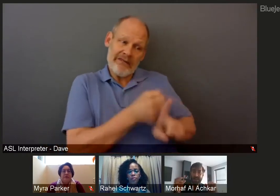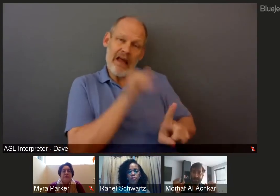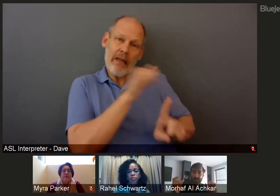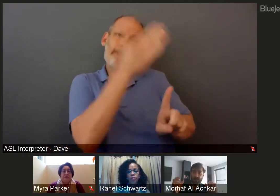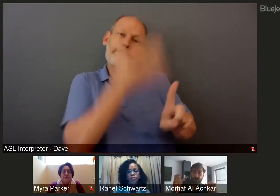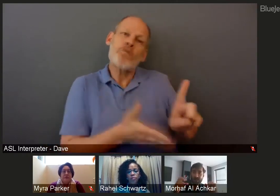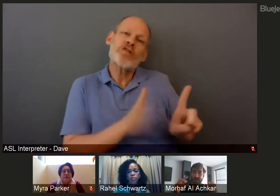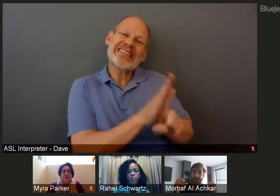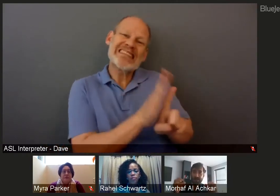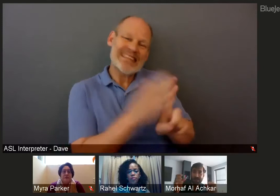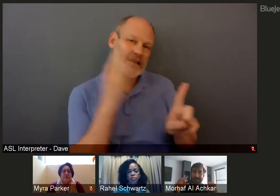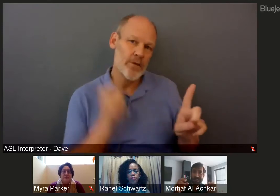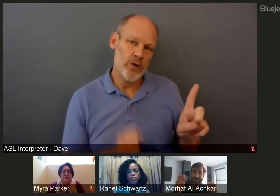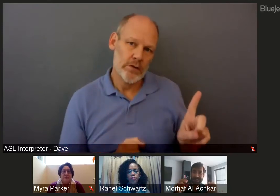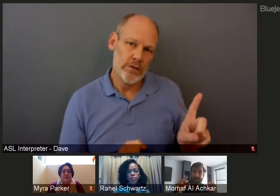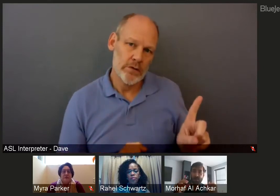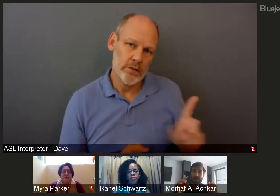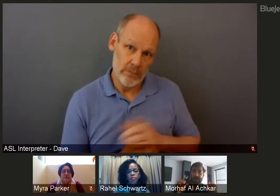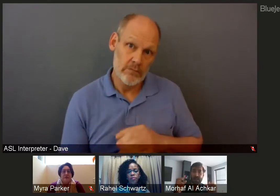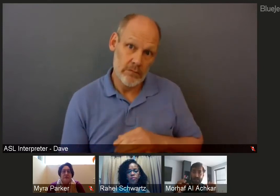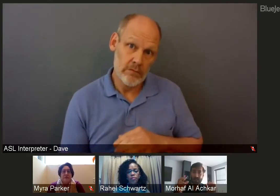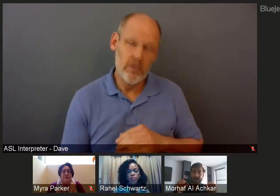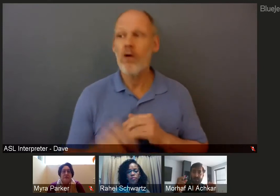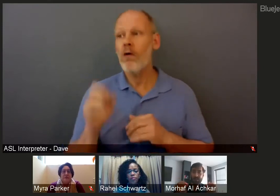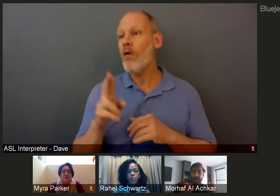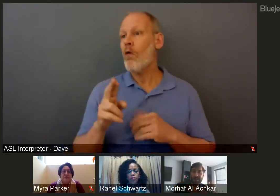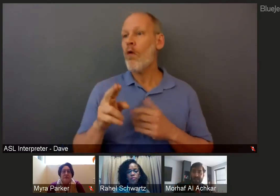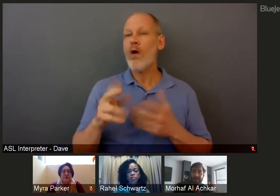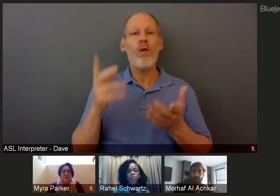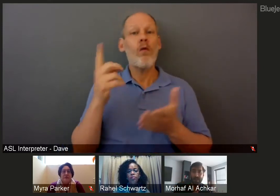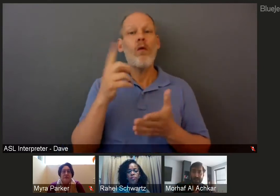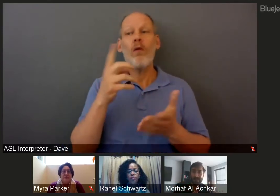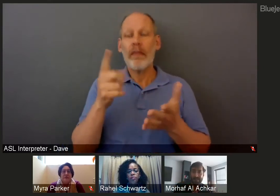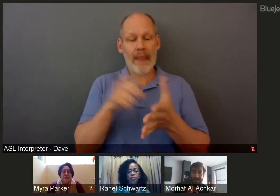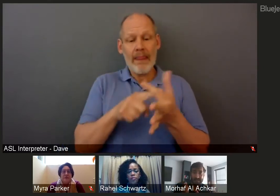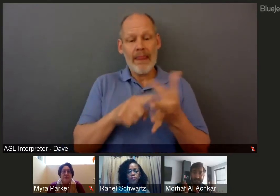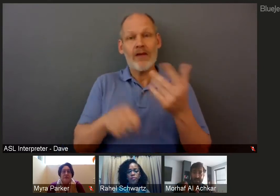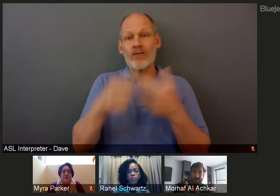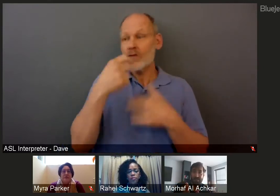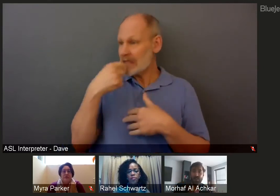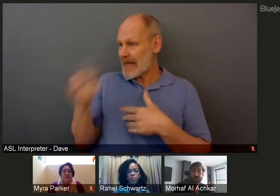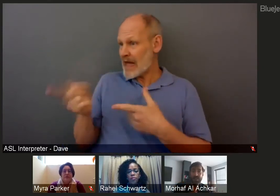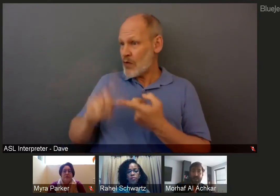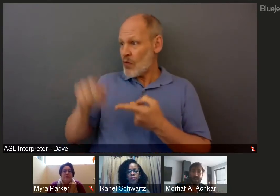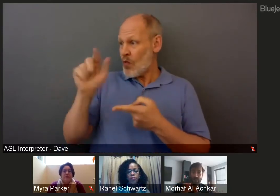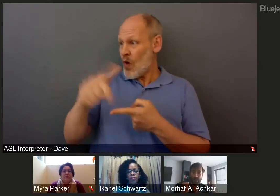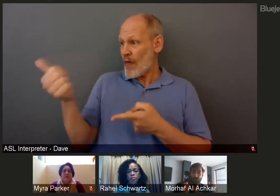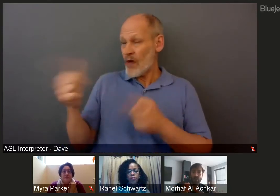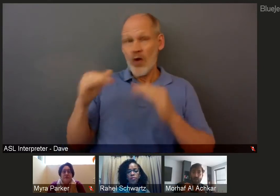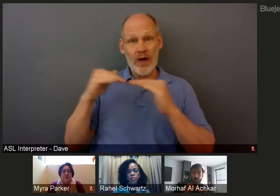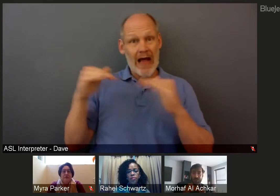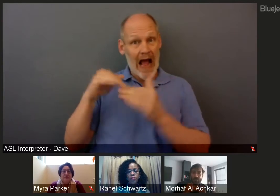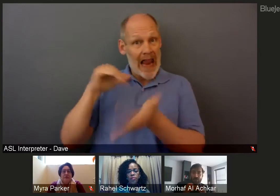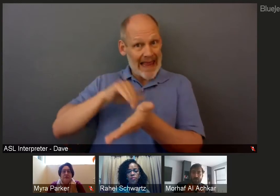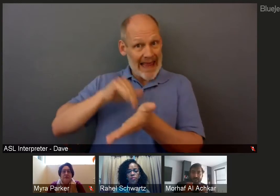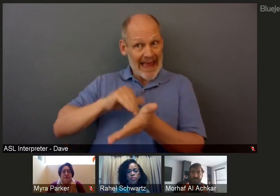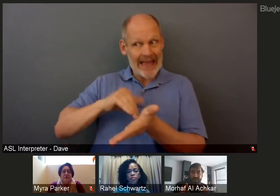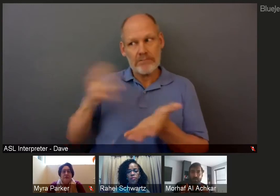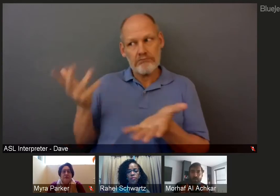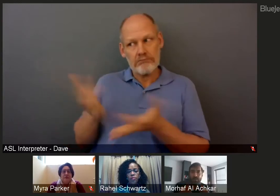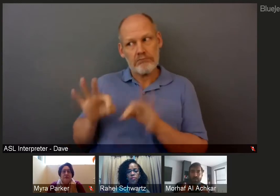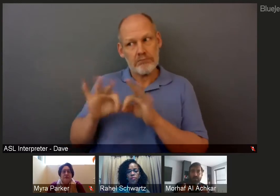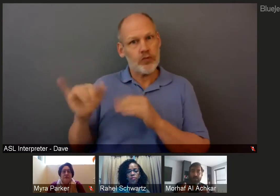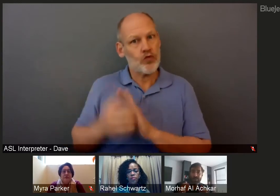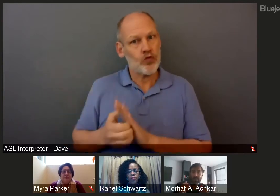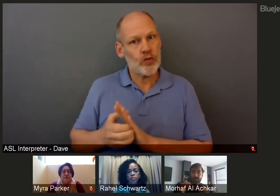colleagues, as people who would come and be needed at some point, so they can provide care when it is needed. So it's very important to provide